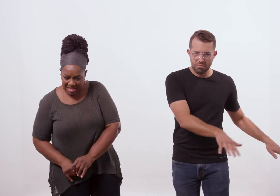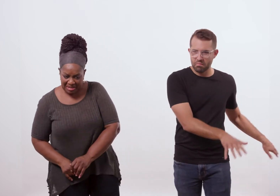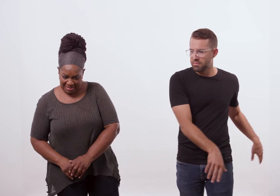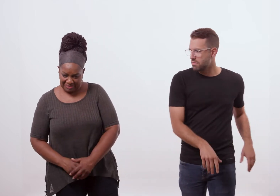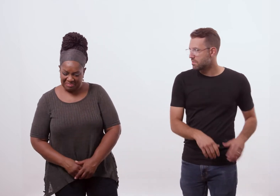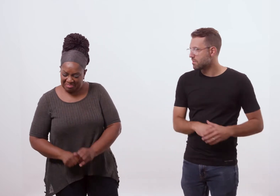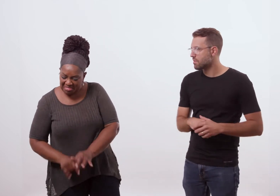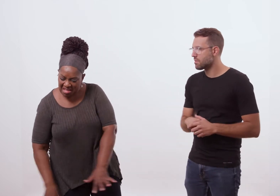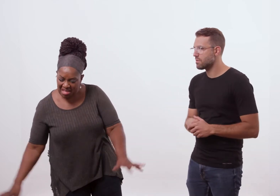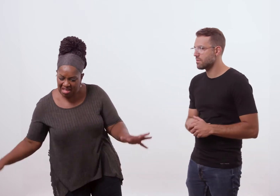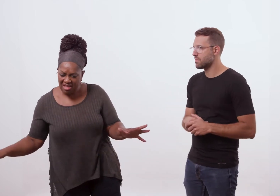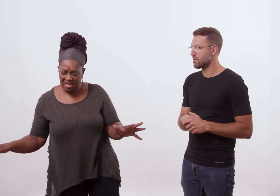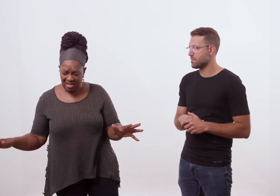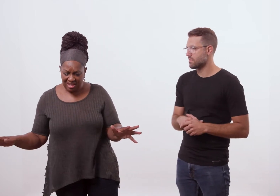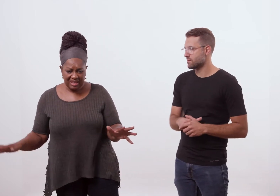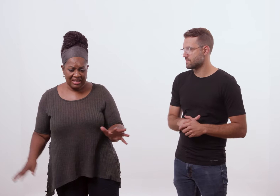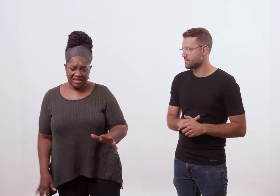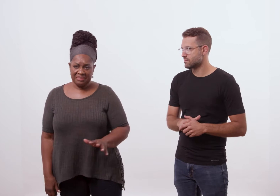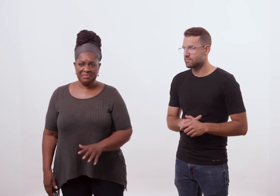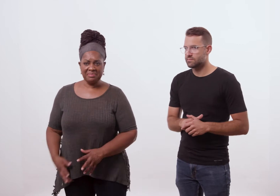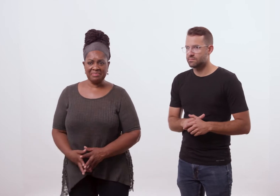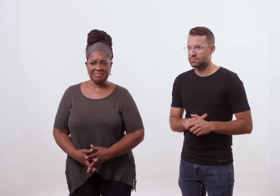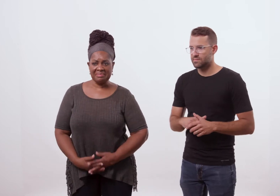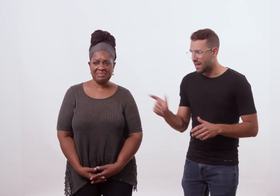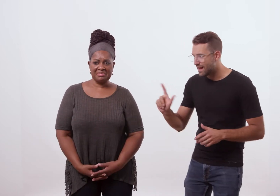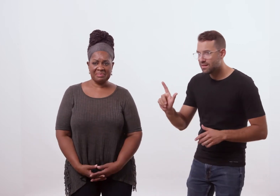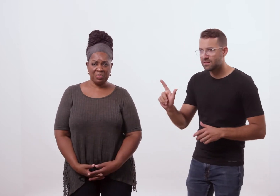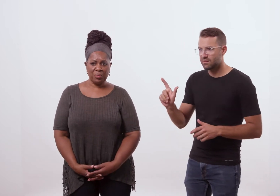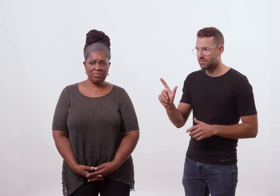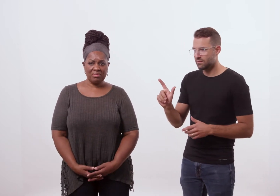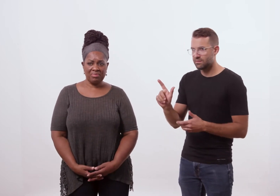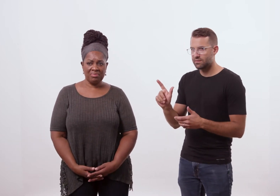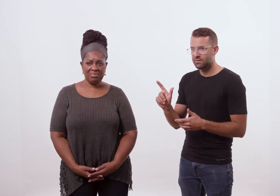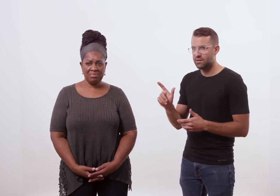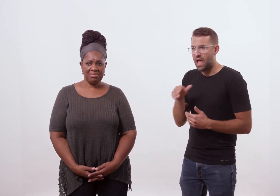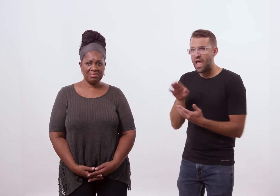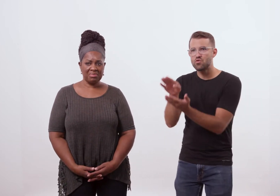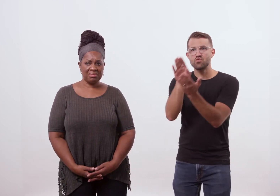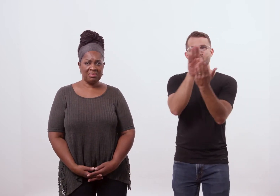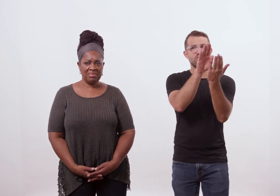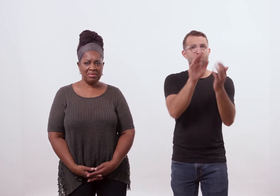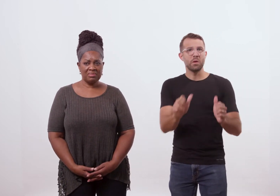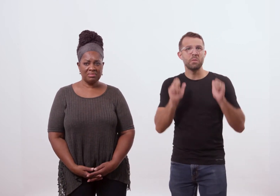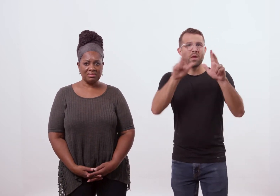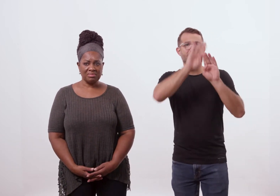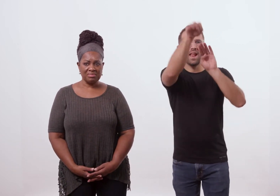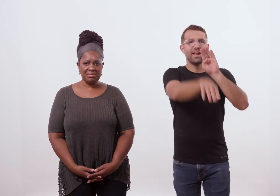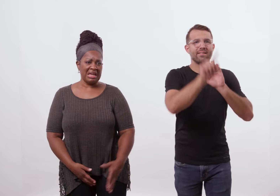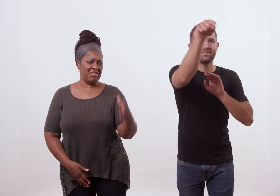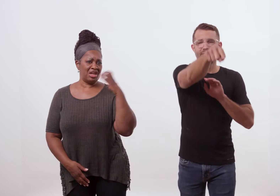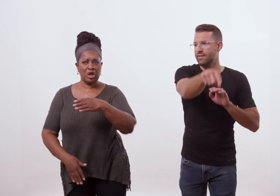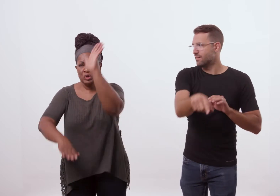and shatters. Lita! Iowa! Back to the hills! And at Cutter's call, the